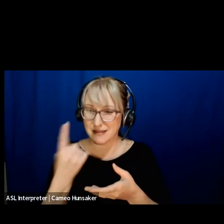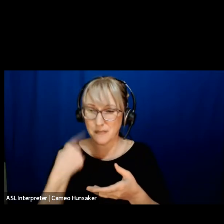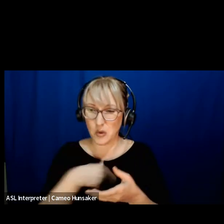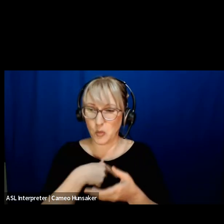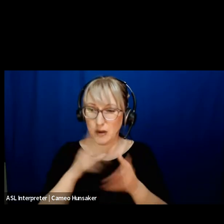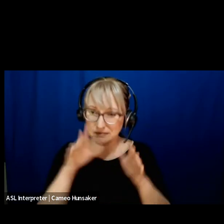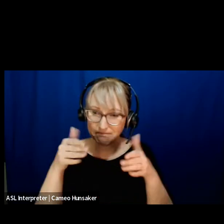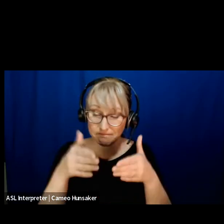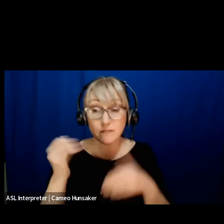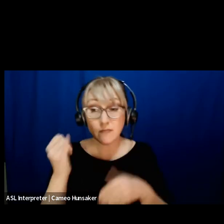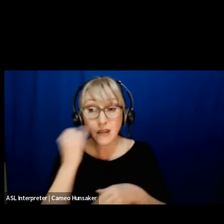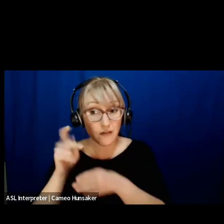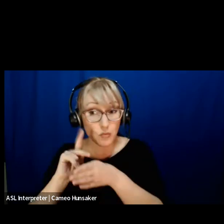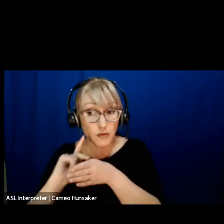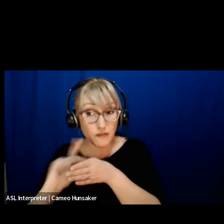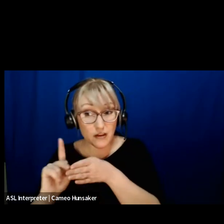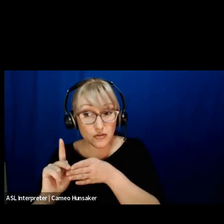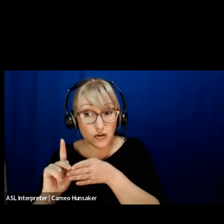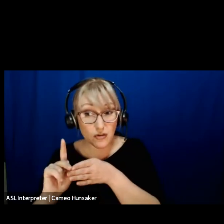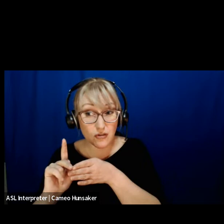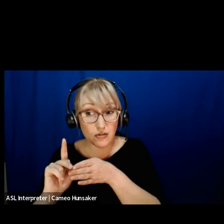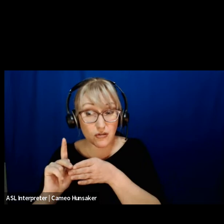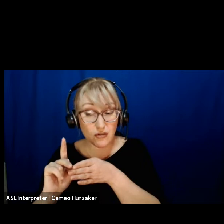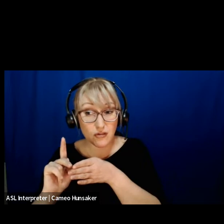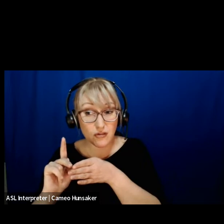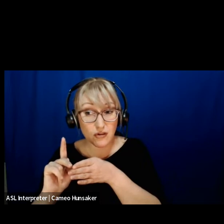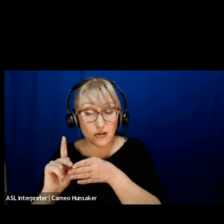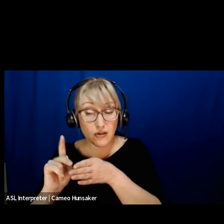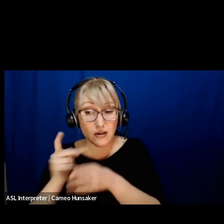are you receiving the communication access that you need?